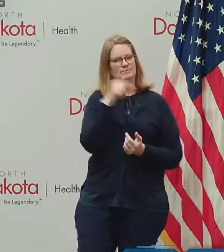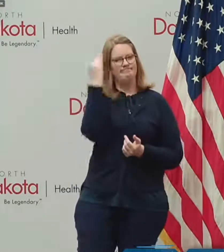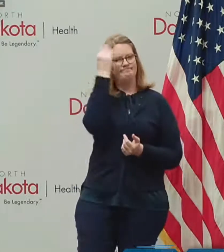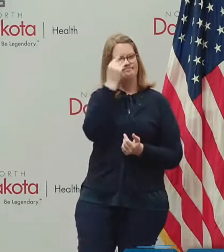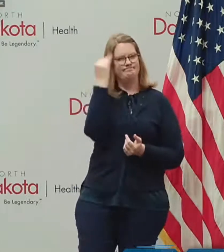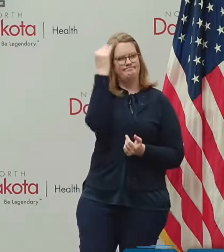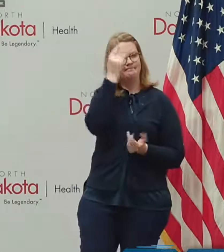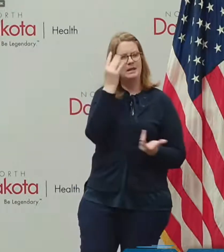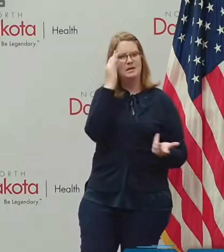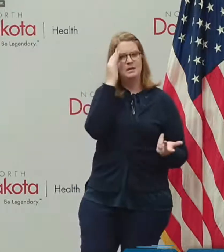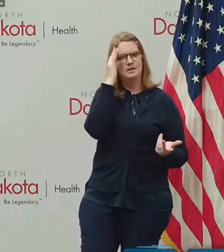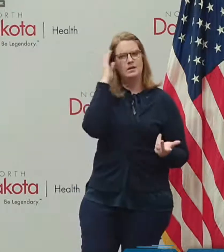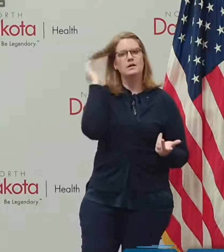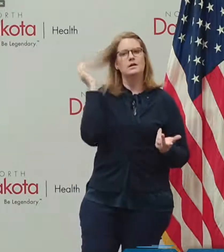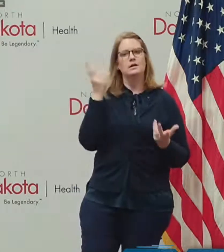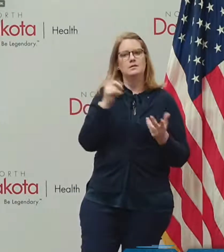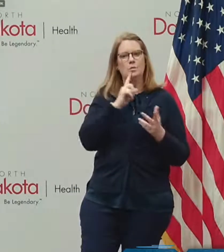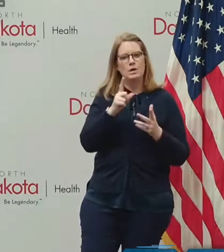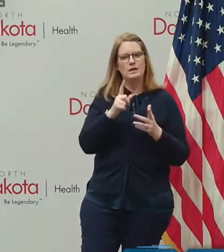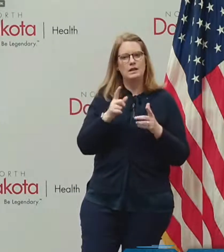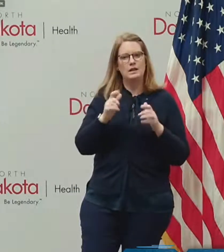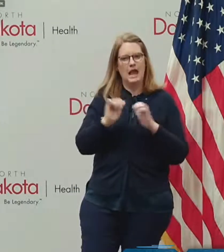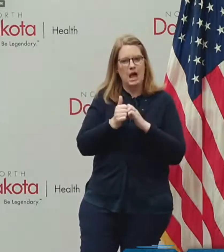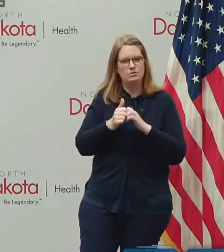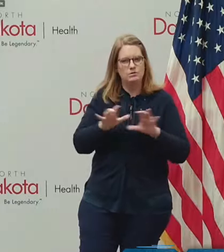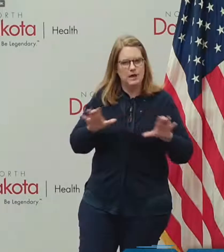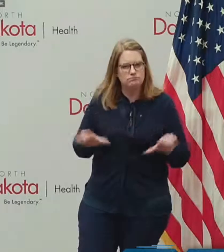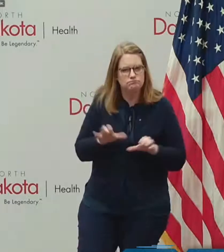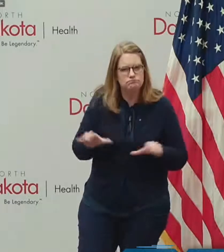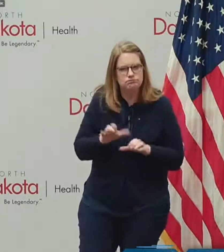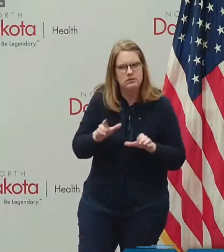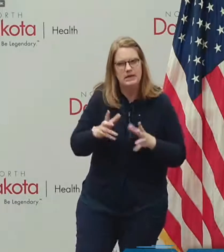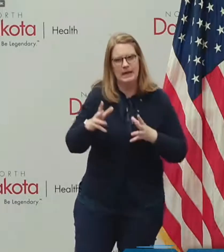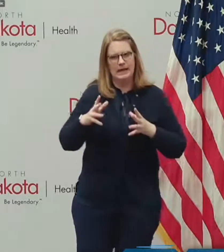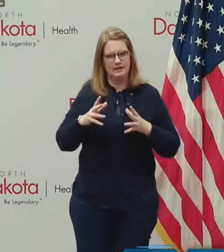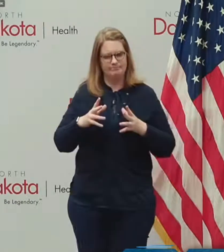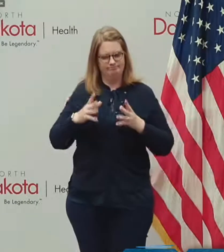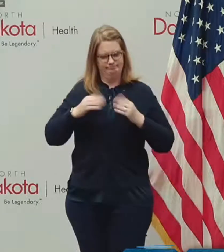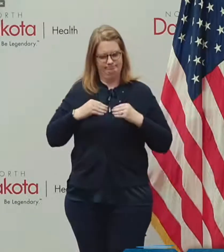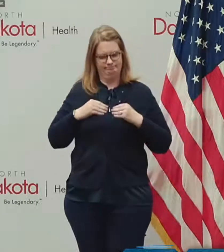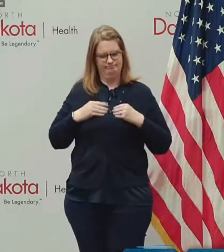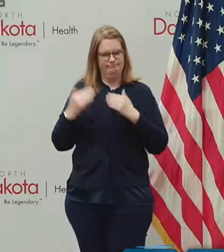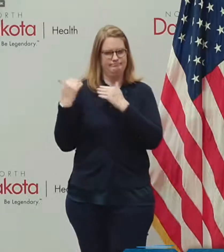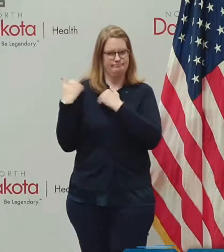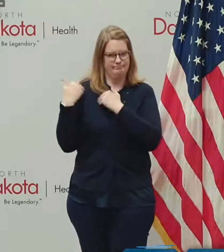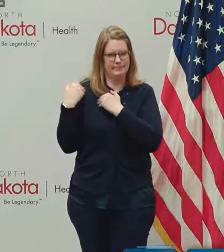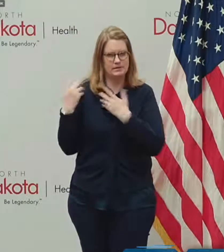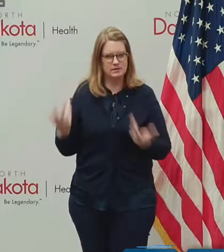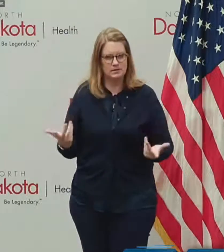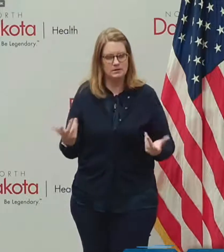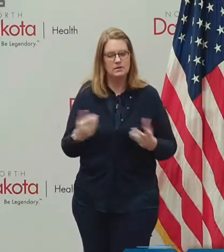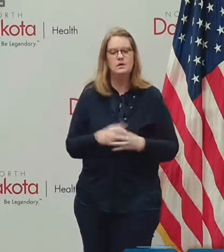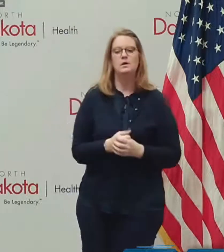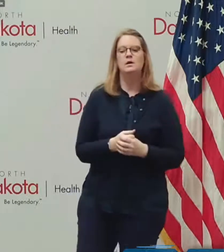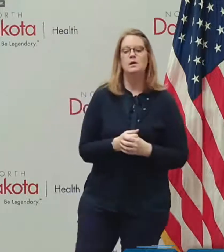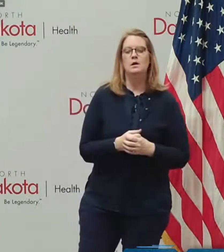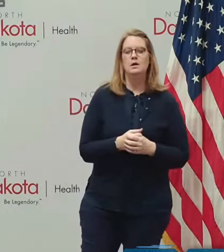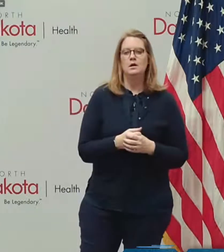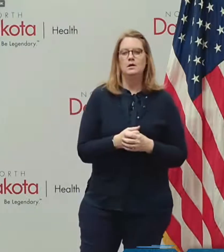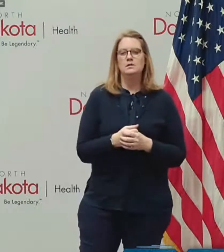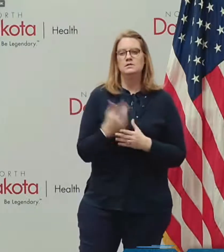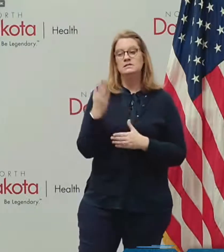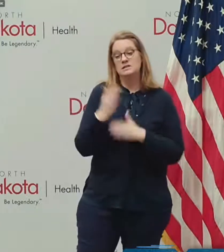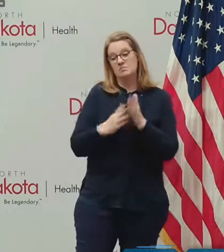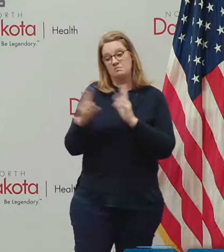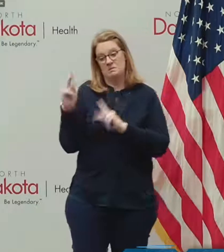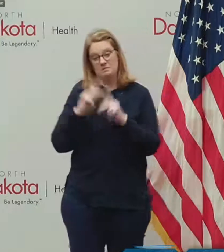take actions. Because there's lots of debates about how do you have increased amounts of compliance, and some would argue